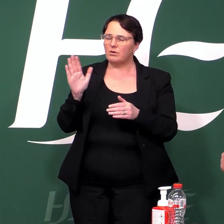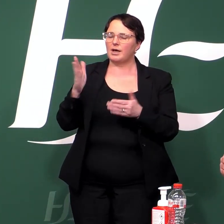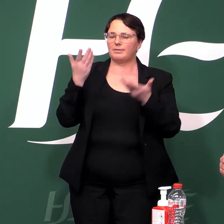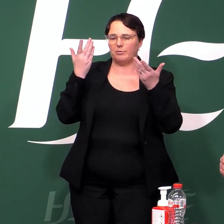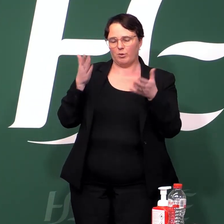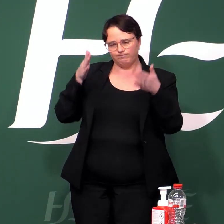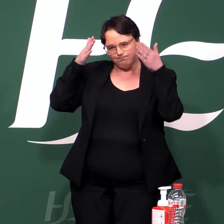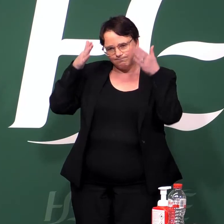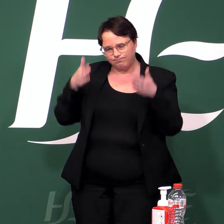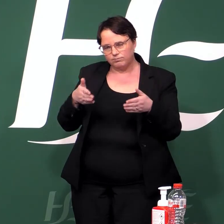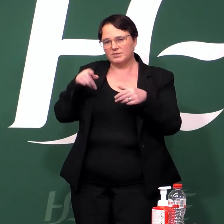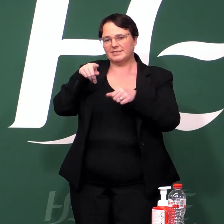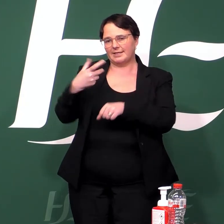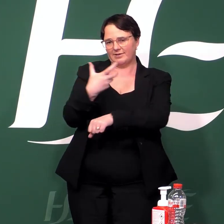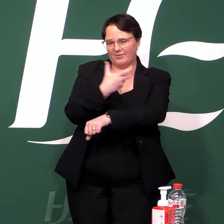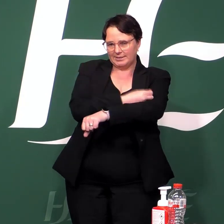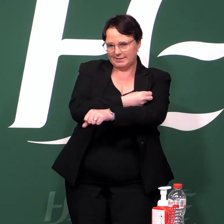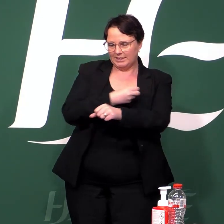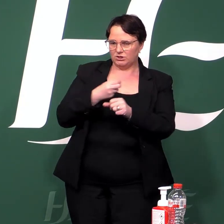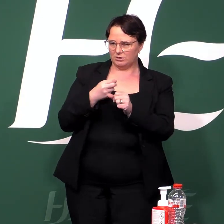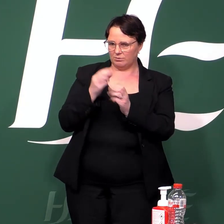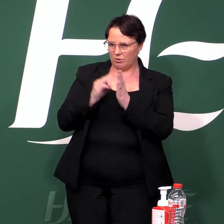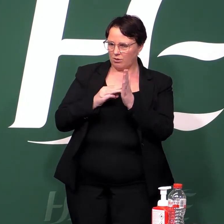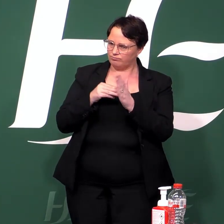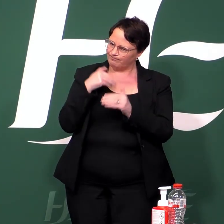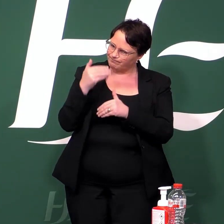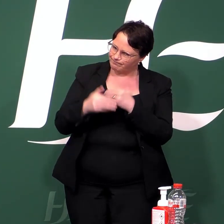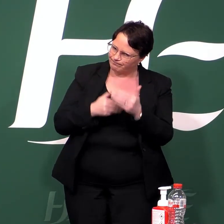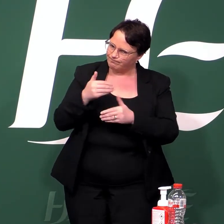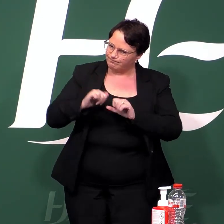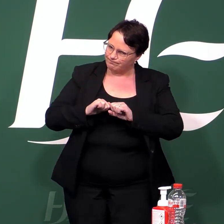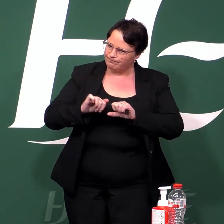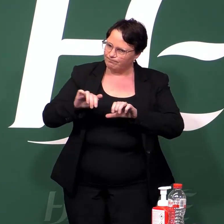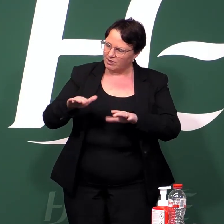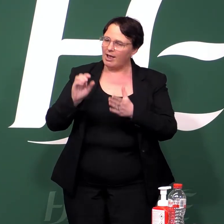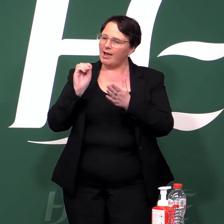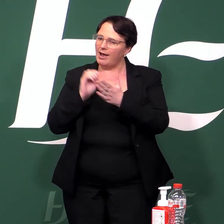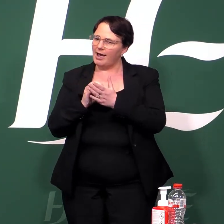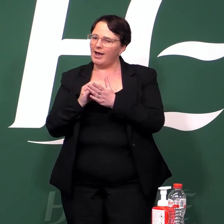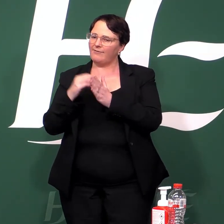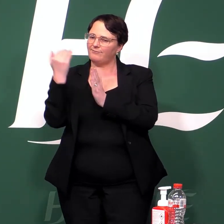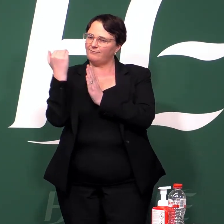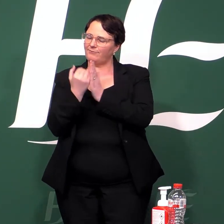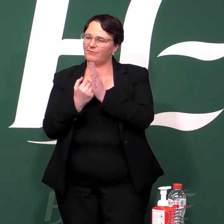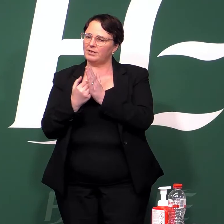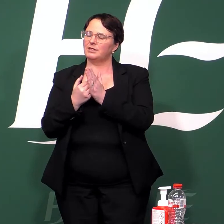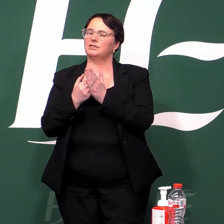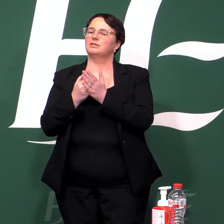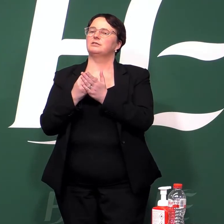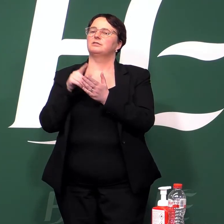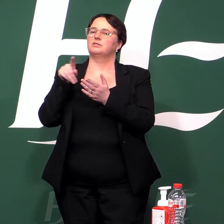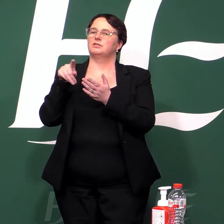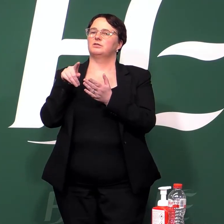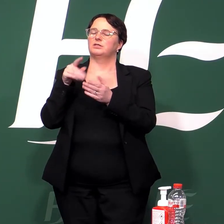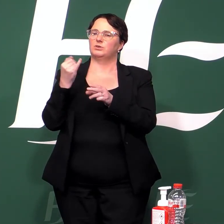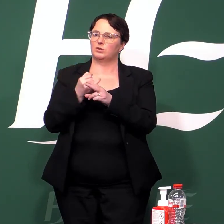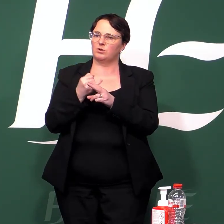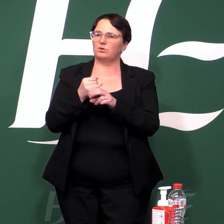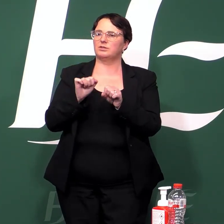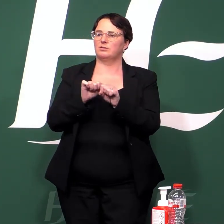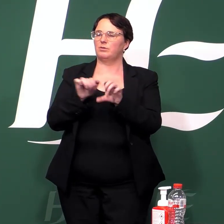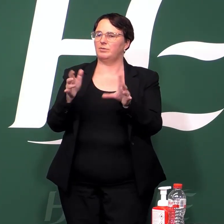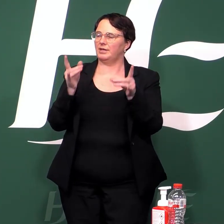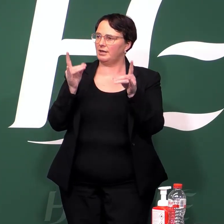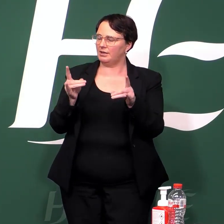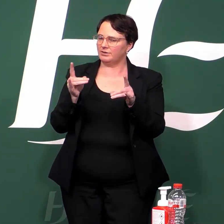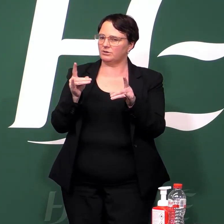to get the vaccination moving. And as you know, there are still measures in place for young people in relation to certain environments, such as schools. The public health have left in place through